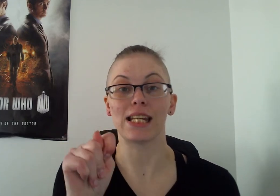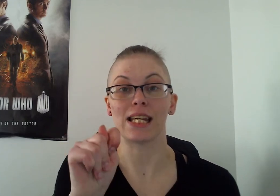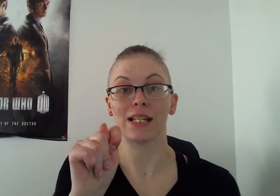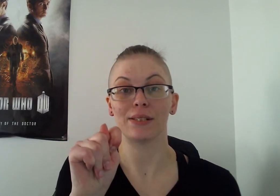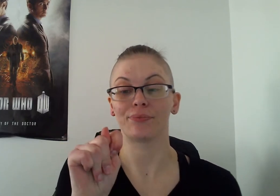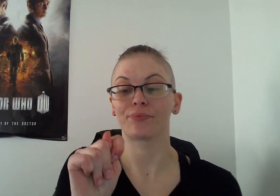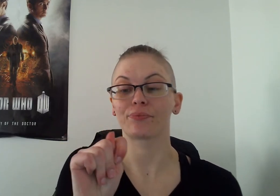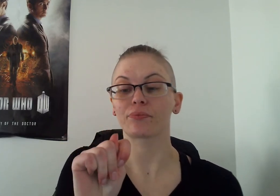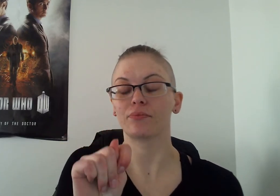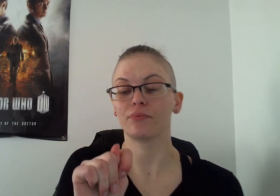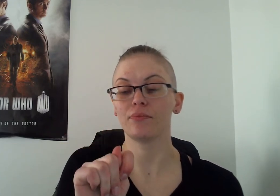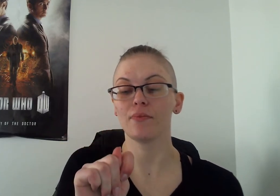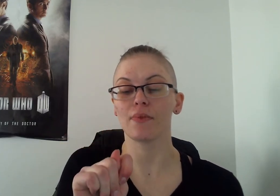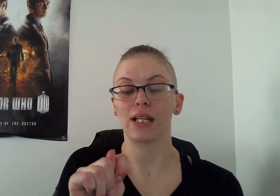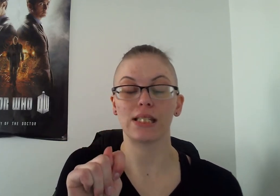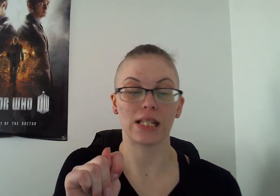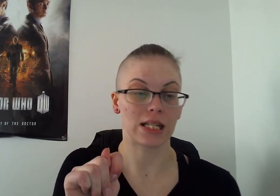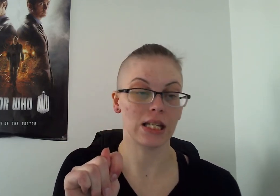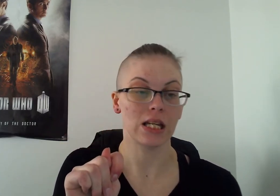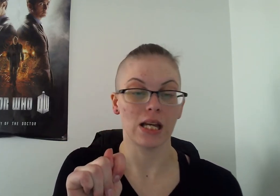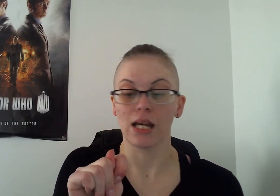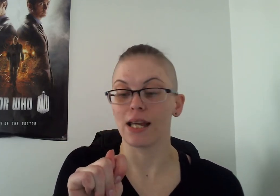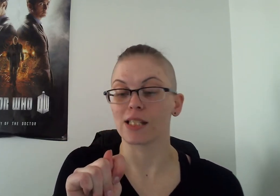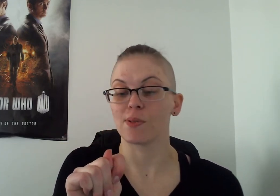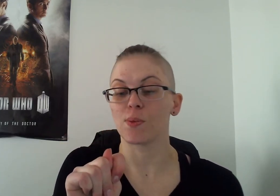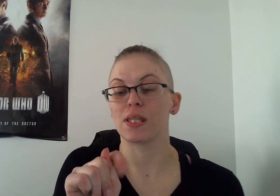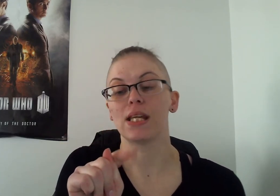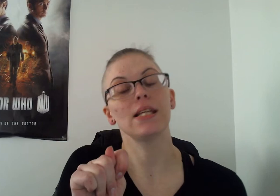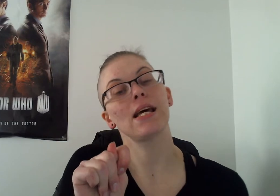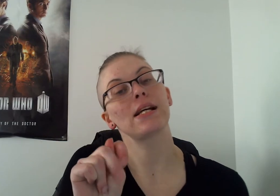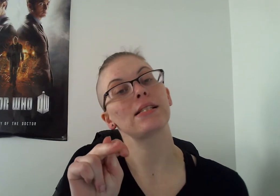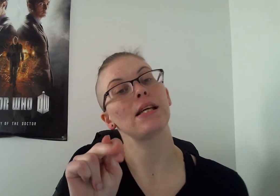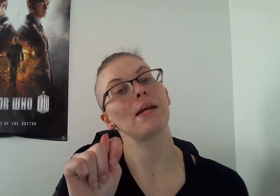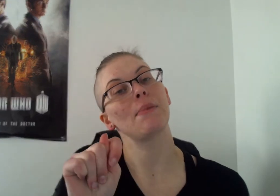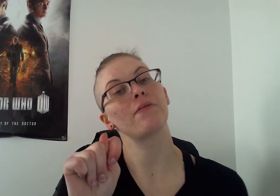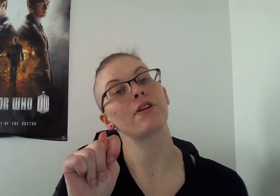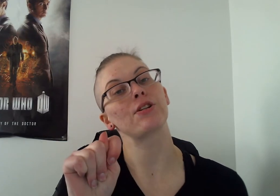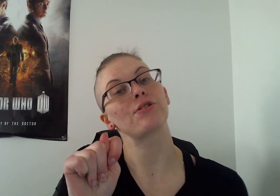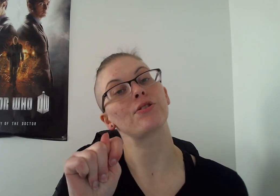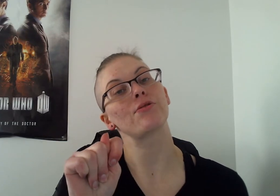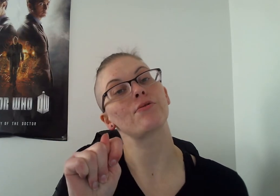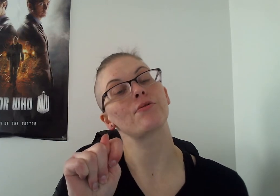T. T is between the index and middle fingers.